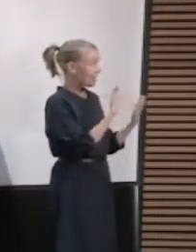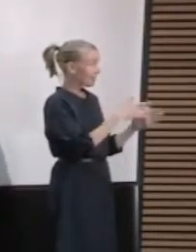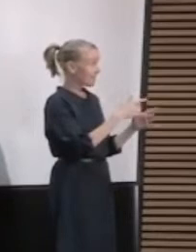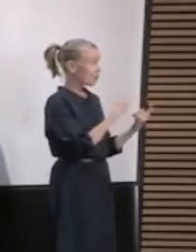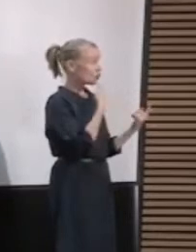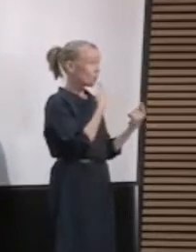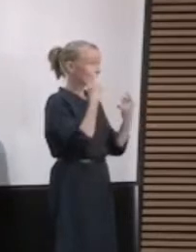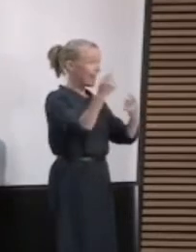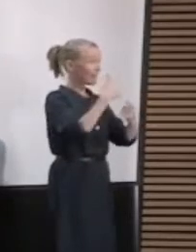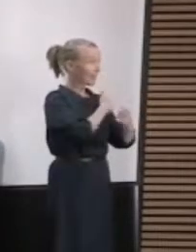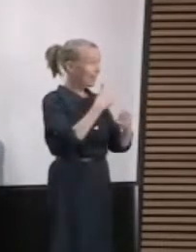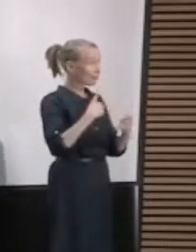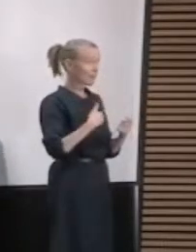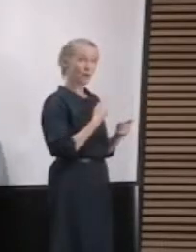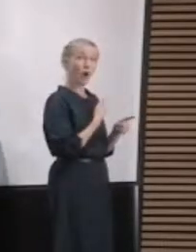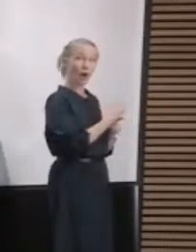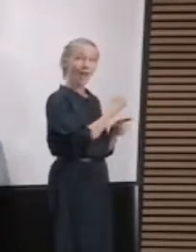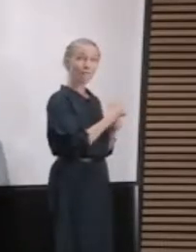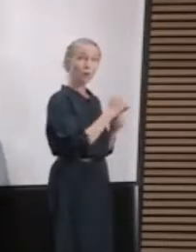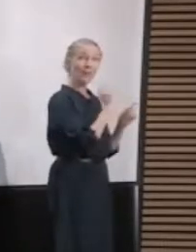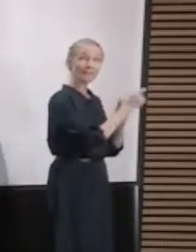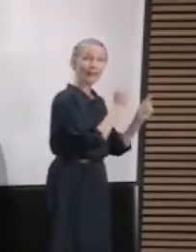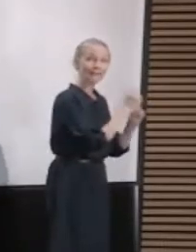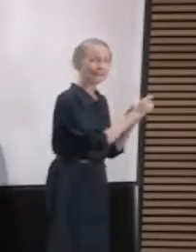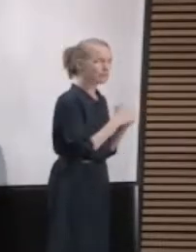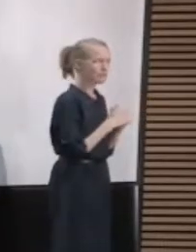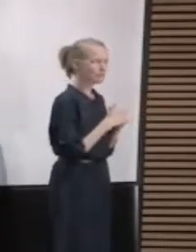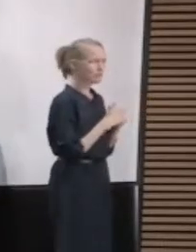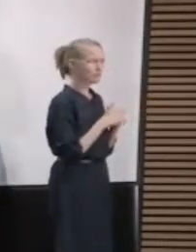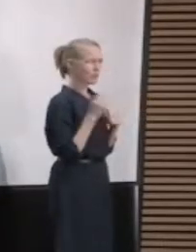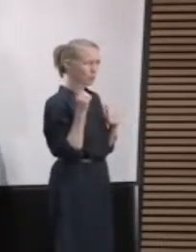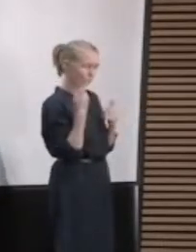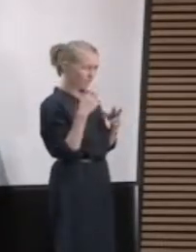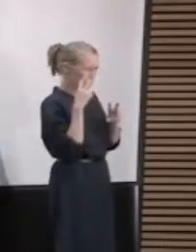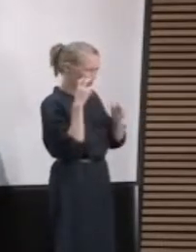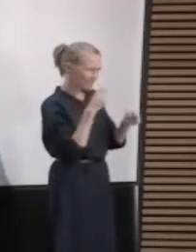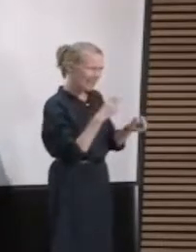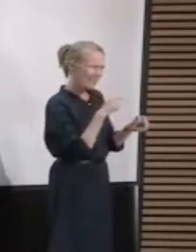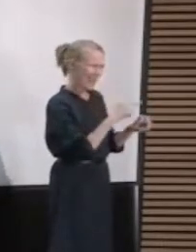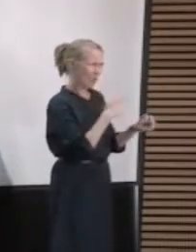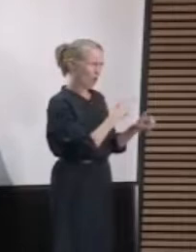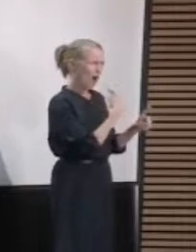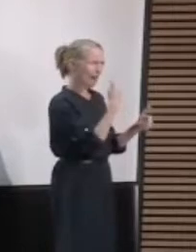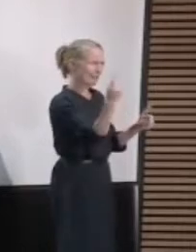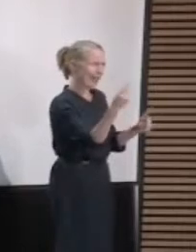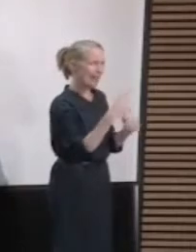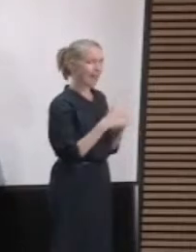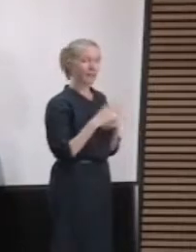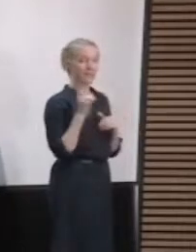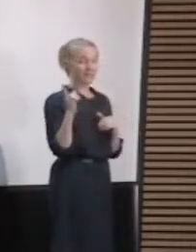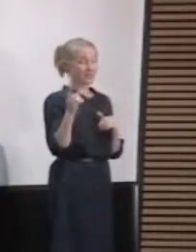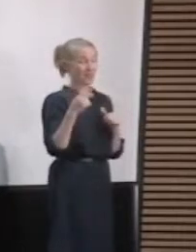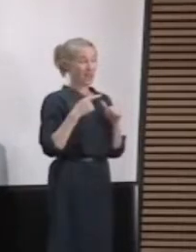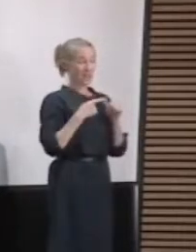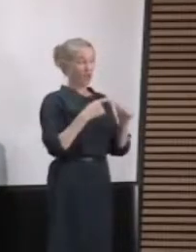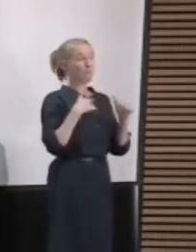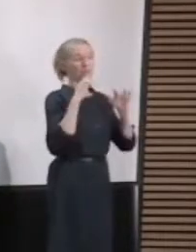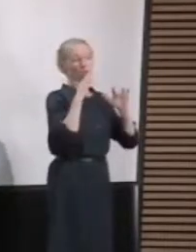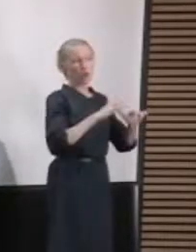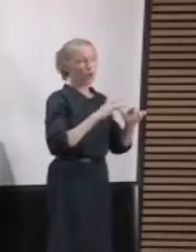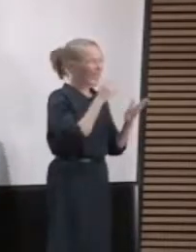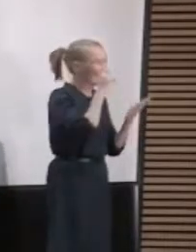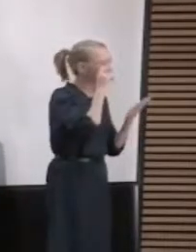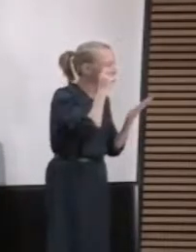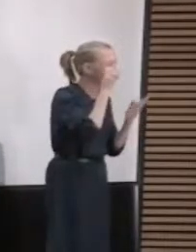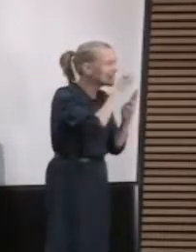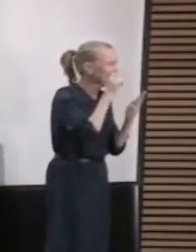Park Hotel? I haven't looked back further at it. To be honest, I've been pretty busy with the current response and making sure